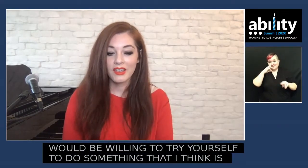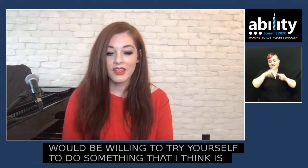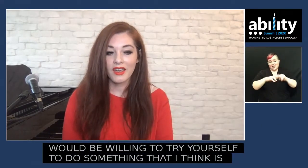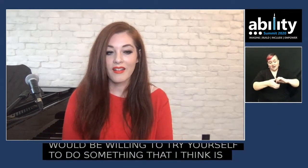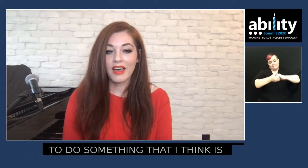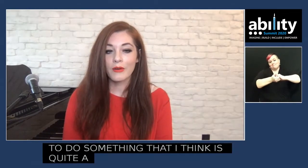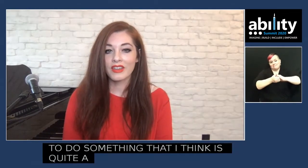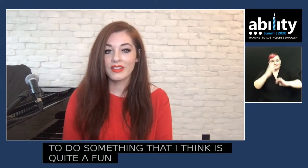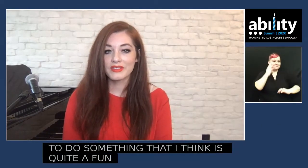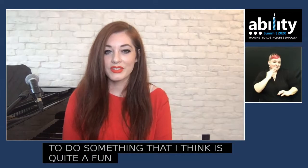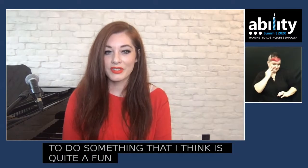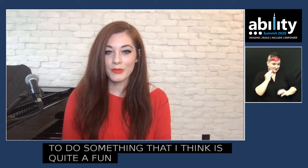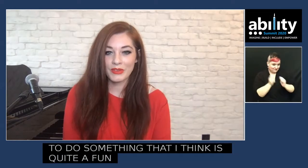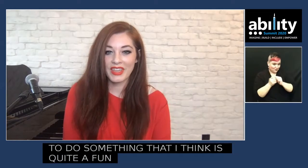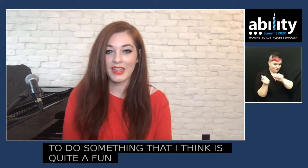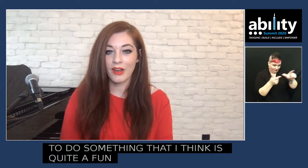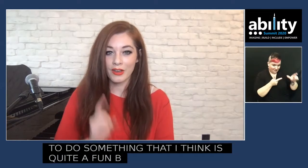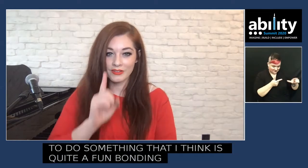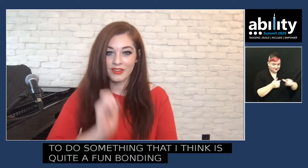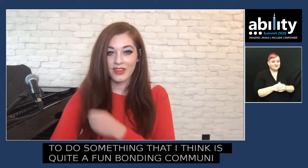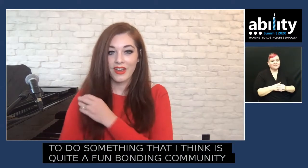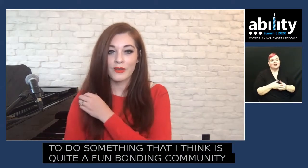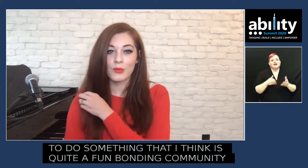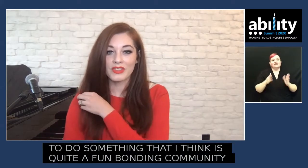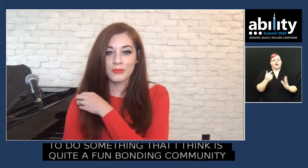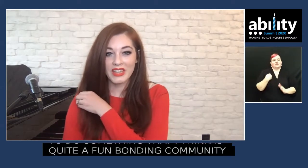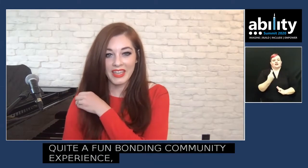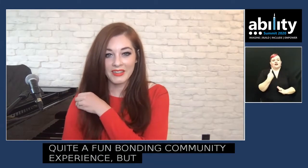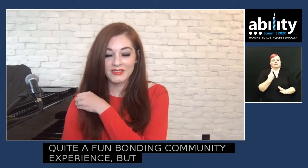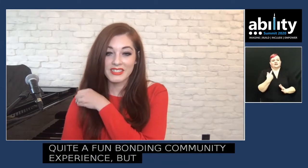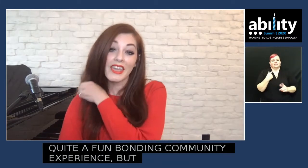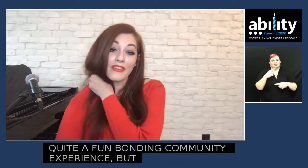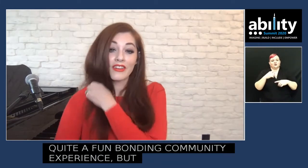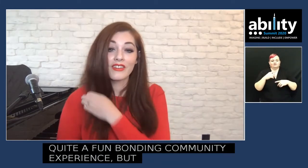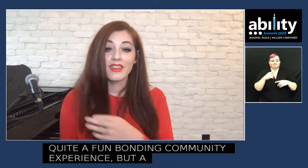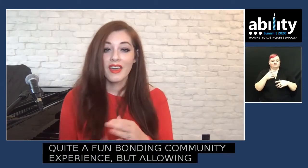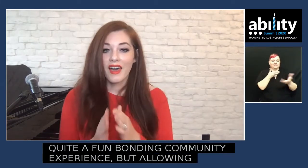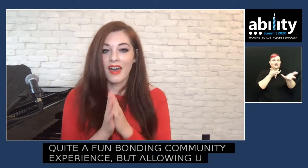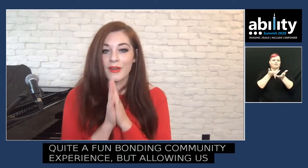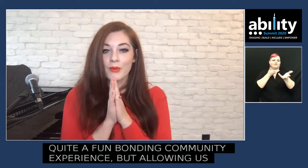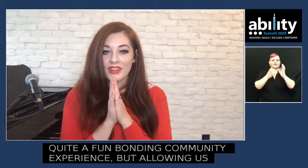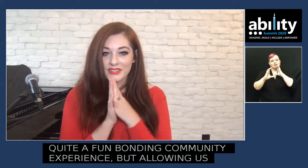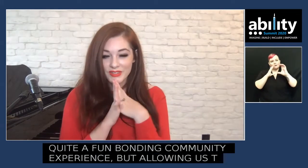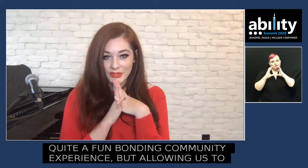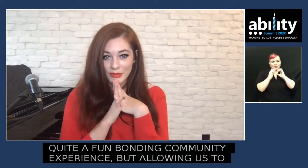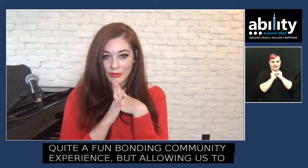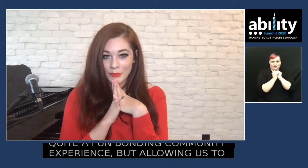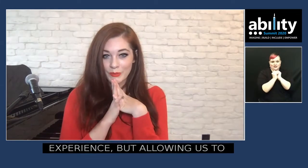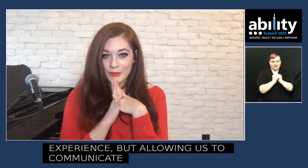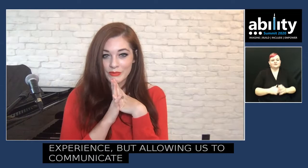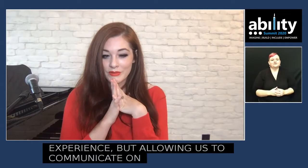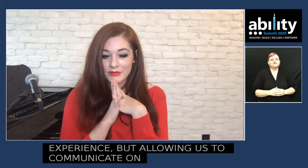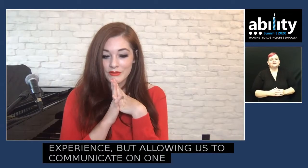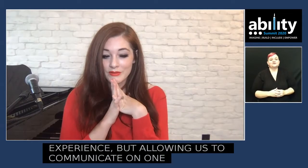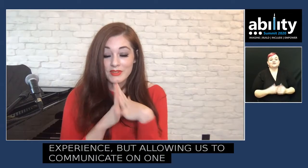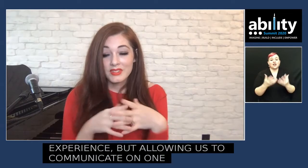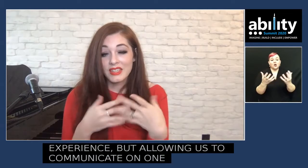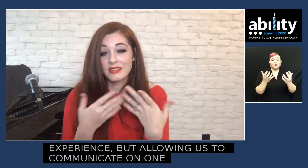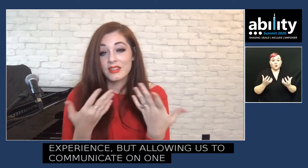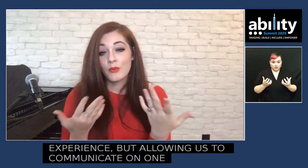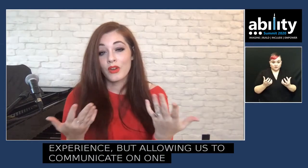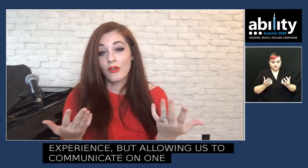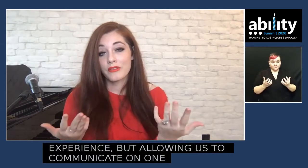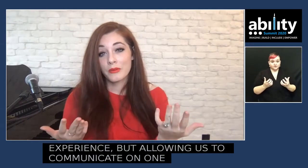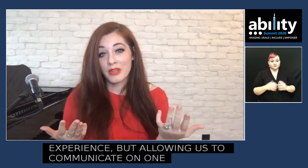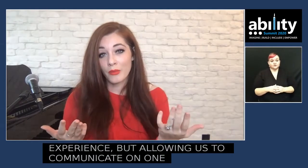but allowing us to communicate on one plane together. I want to